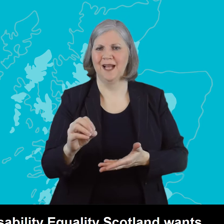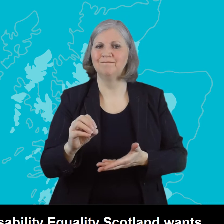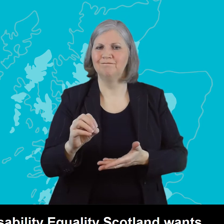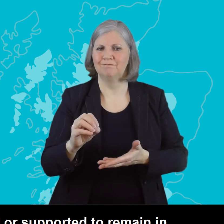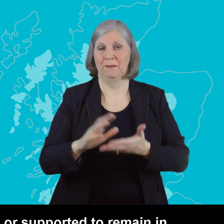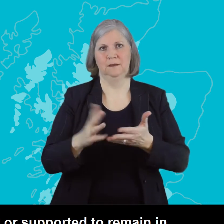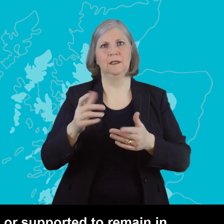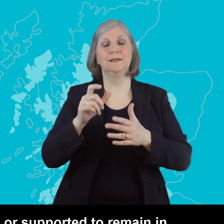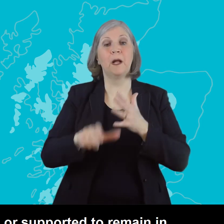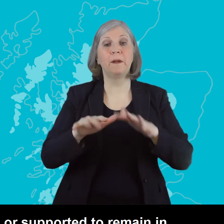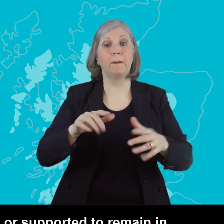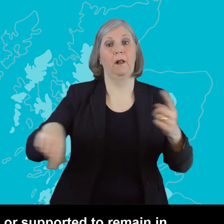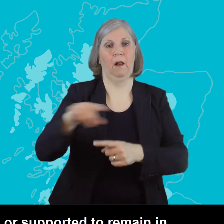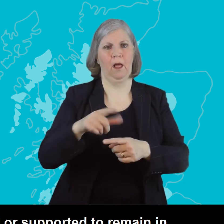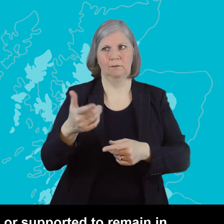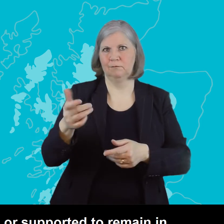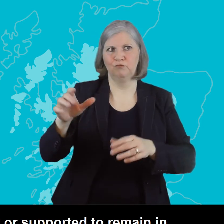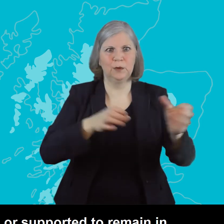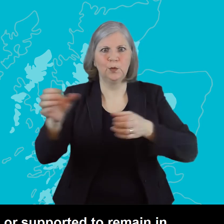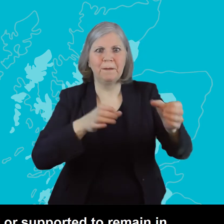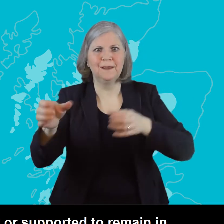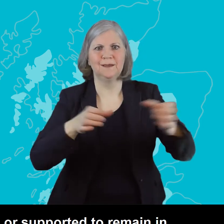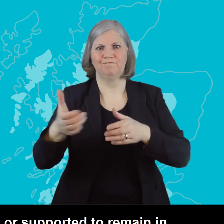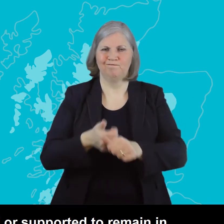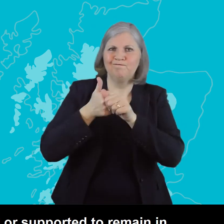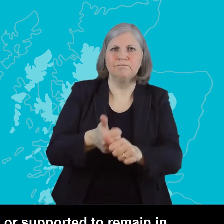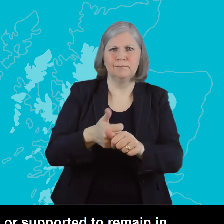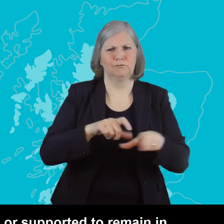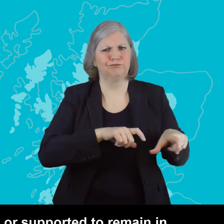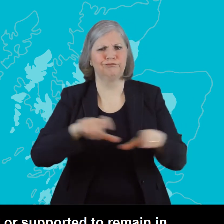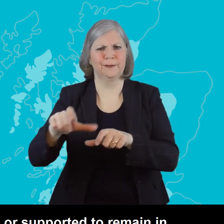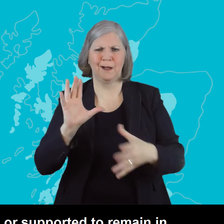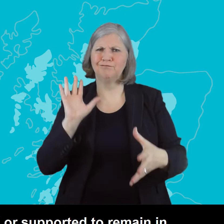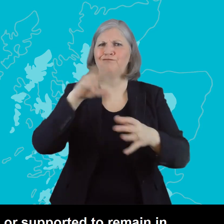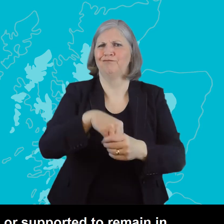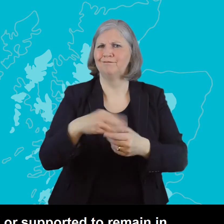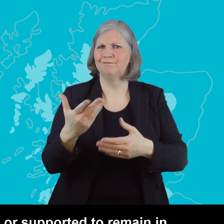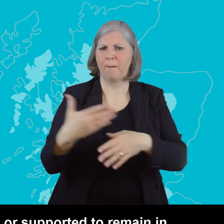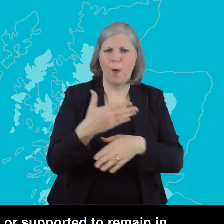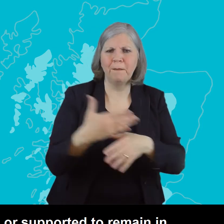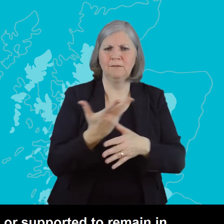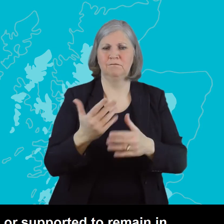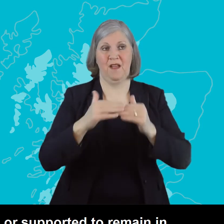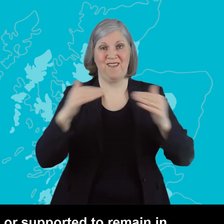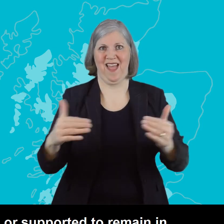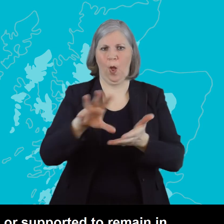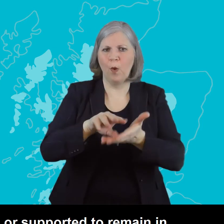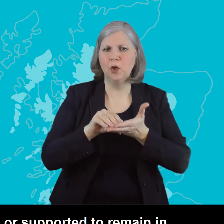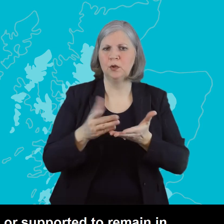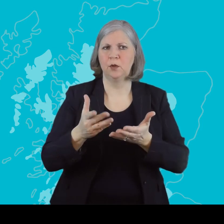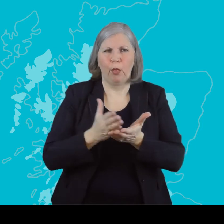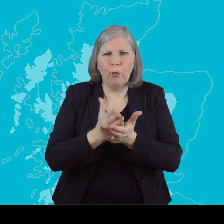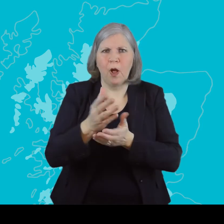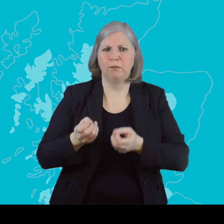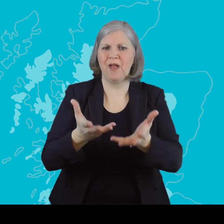50%, where disabled people are recruited or supported to remain in meaningful employment at a fair wage through the provision of reasonable